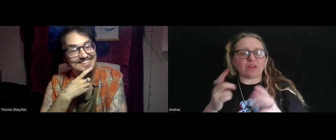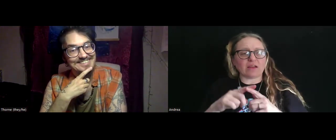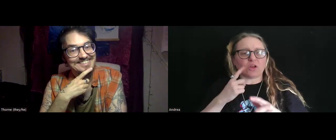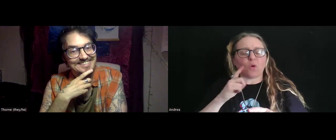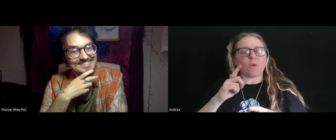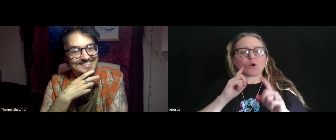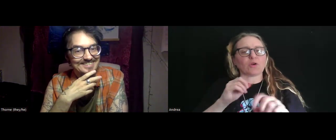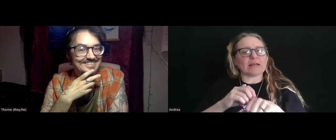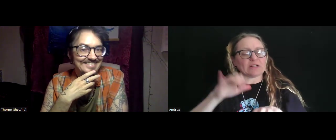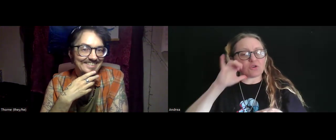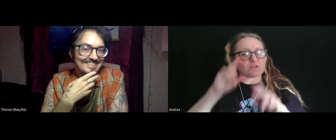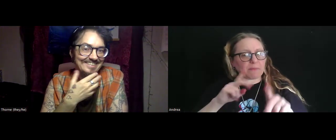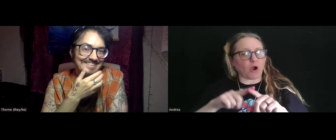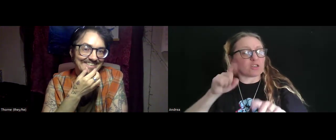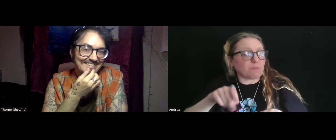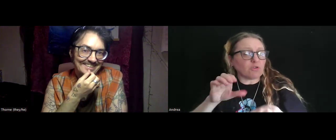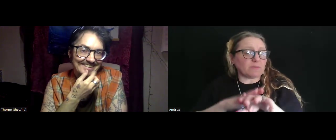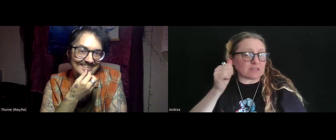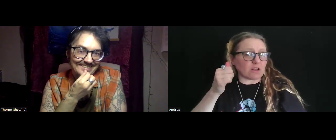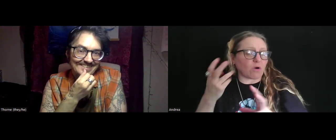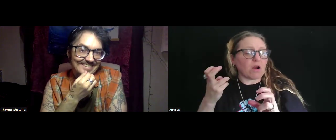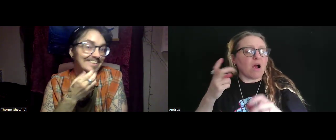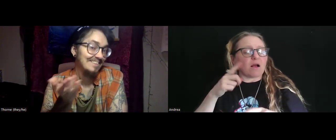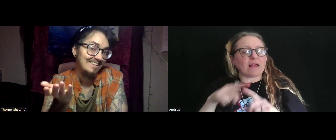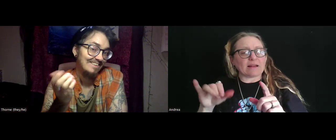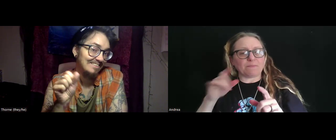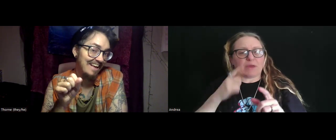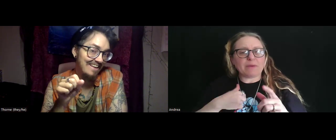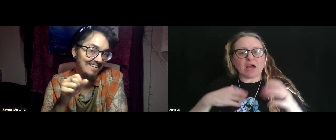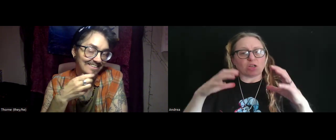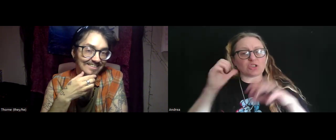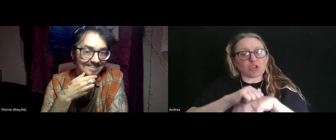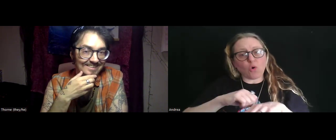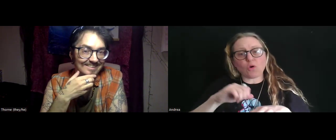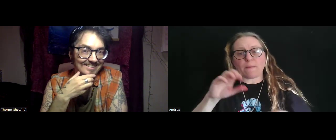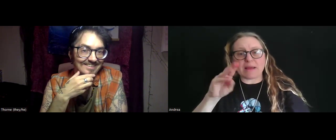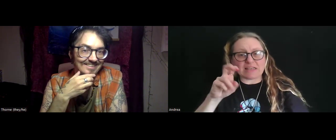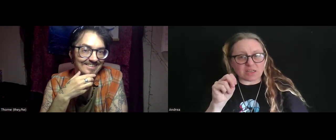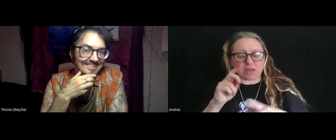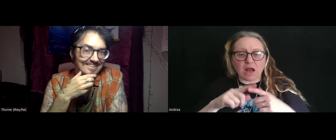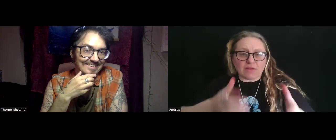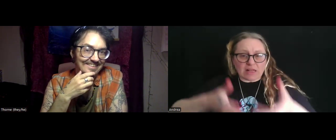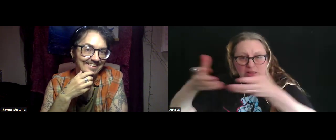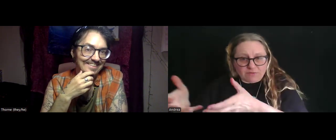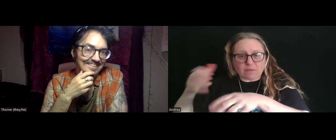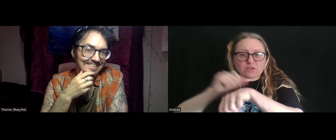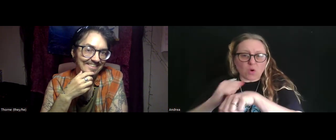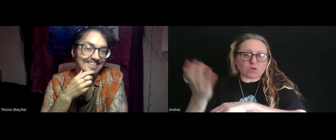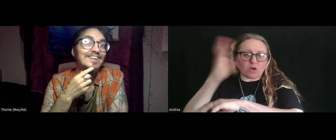think, Mercury in Taurus people are supposed to be slower, like maybe a stone mason. They lift up stones all